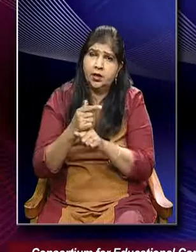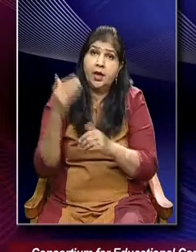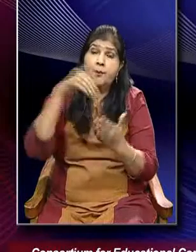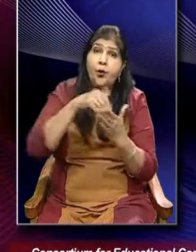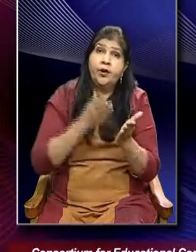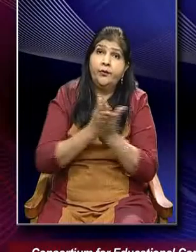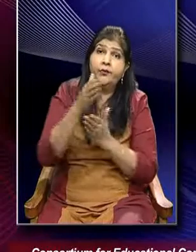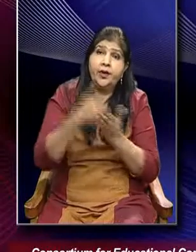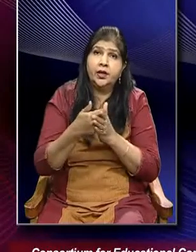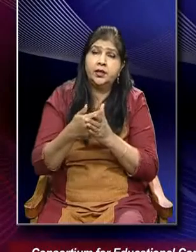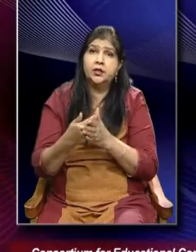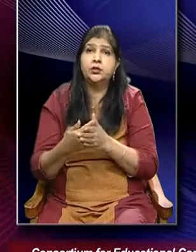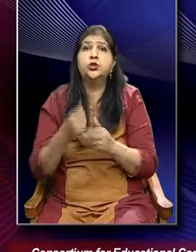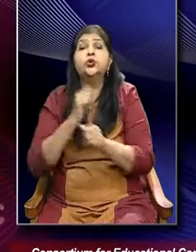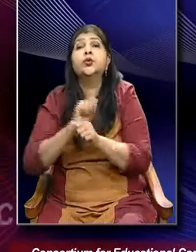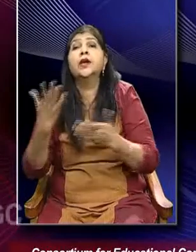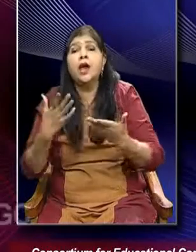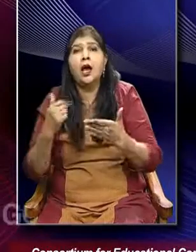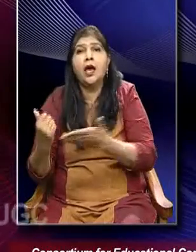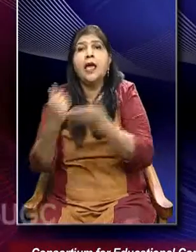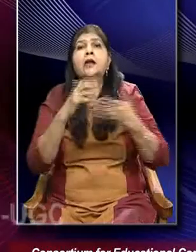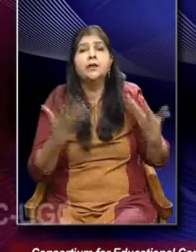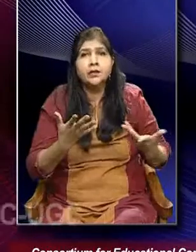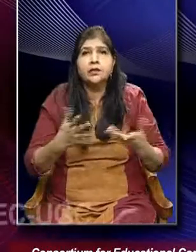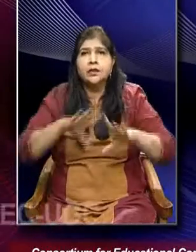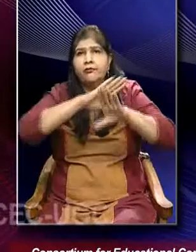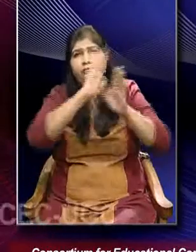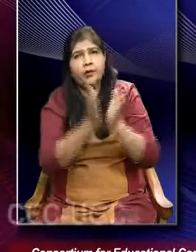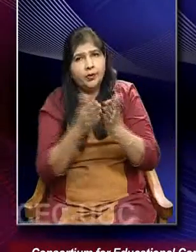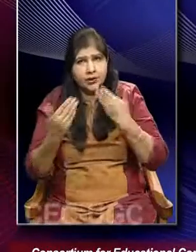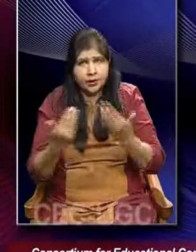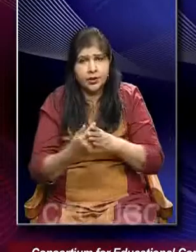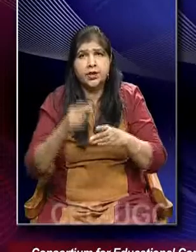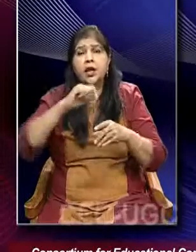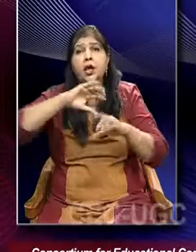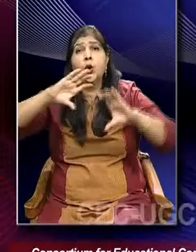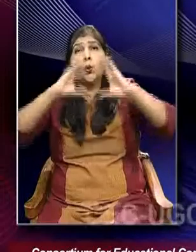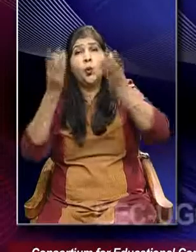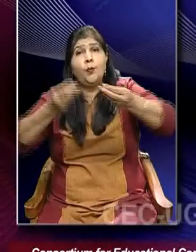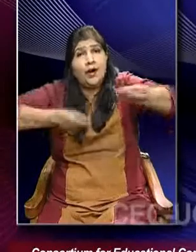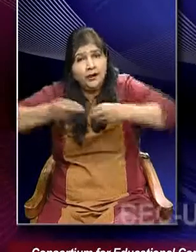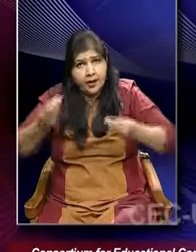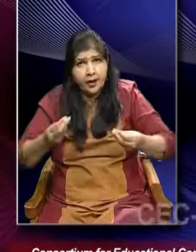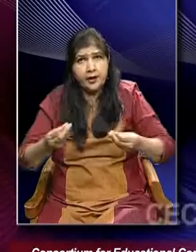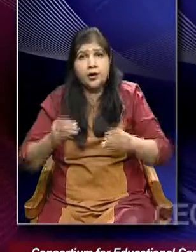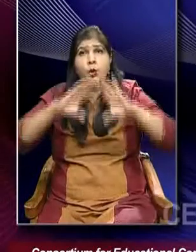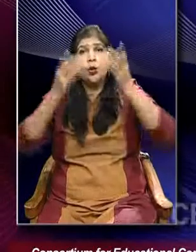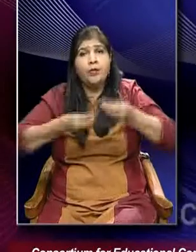way to work out foundations for global trade and global